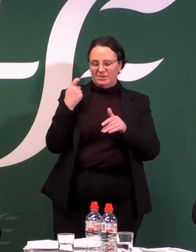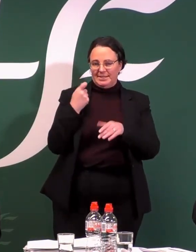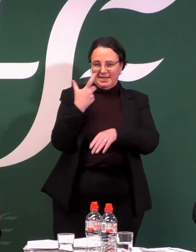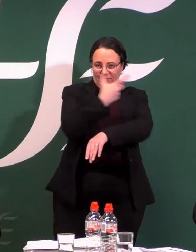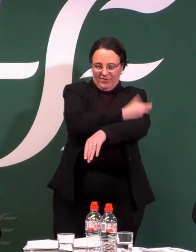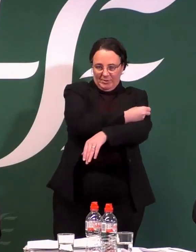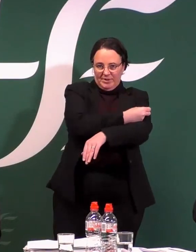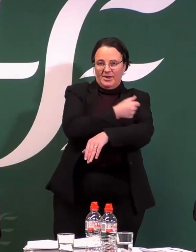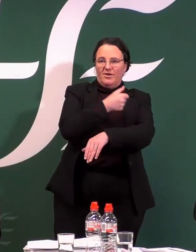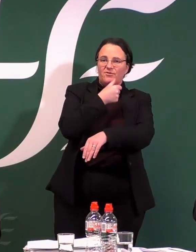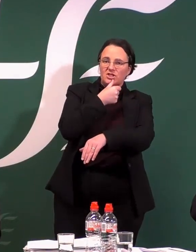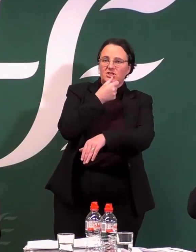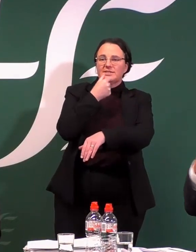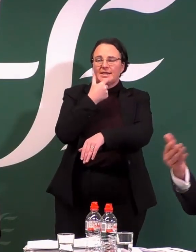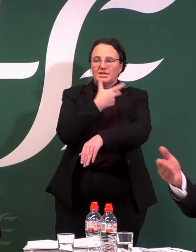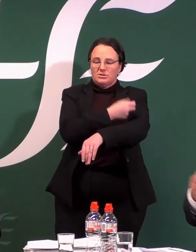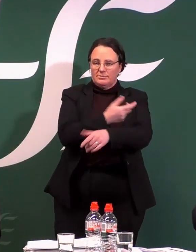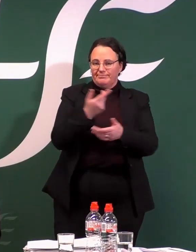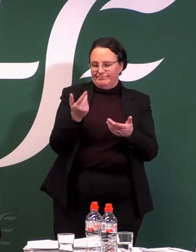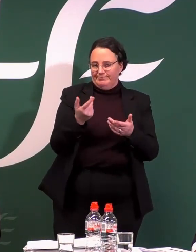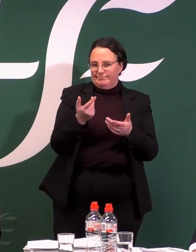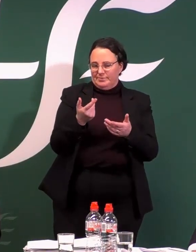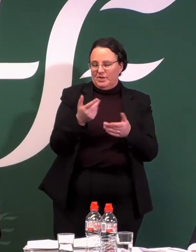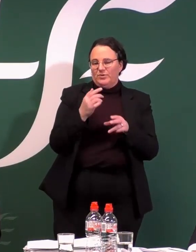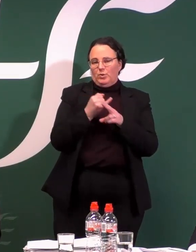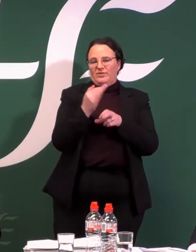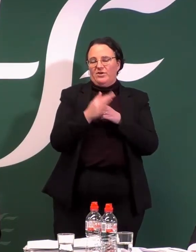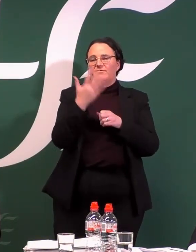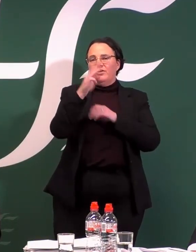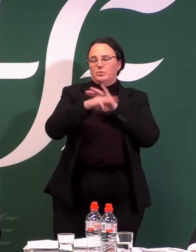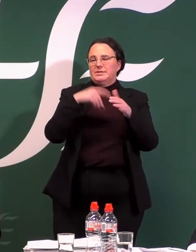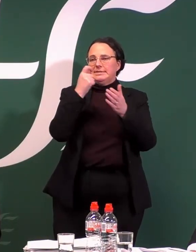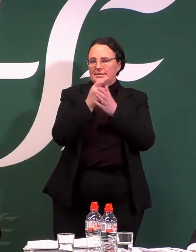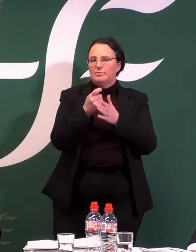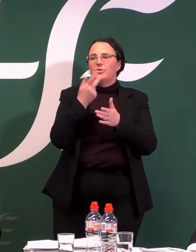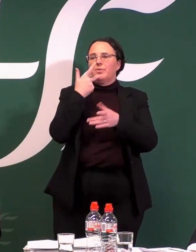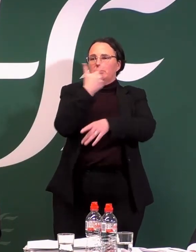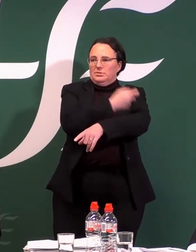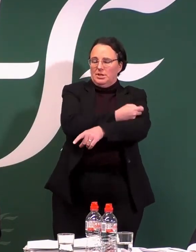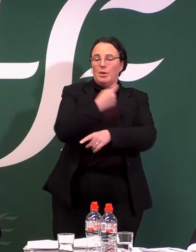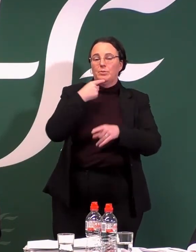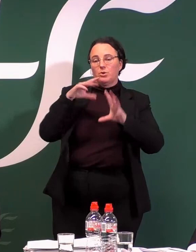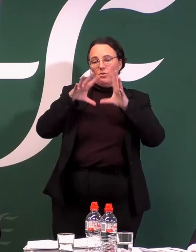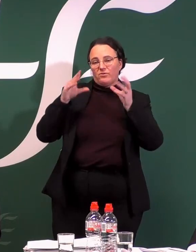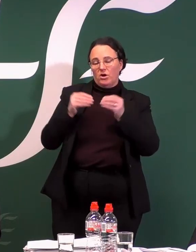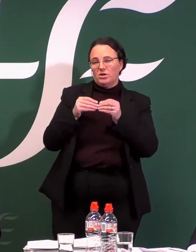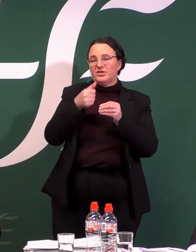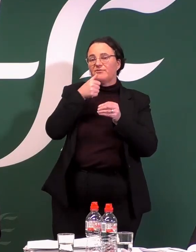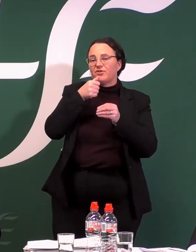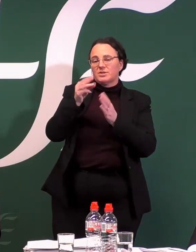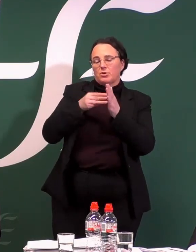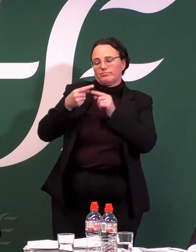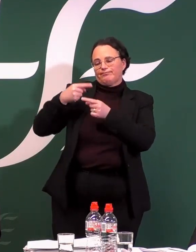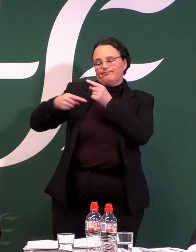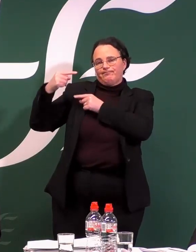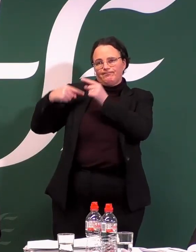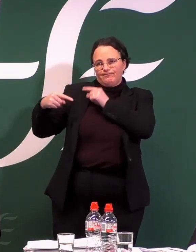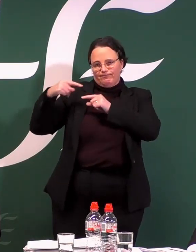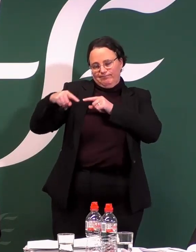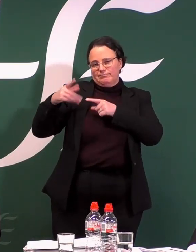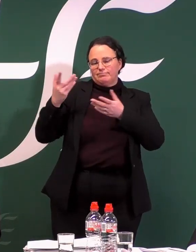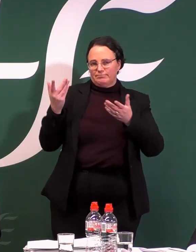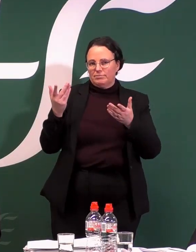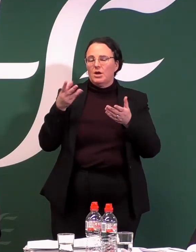with their primary second dose in the last week, clearly in 5 months' time will be there. But the bulk of the people, I suppose, based on the original programme, in those cohorts I referred